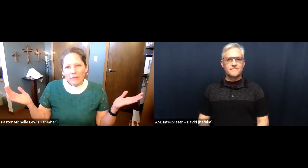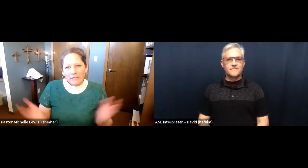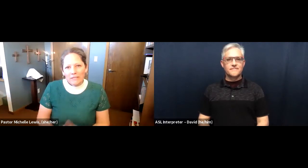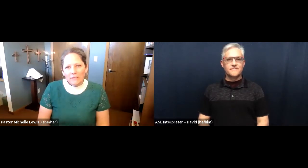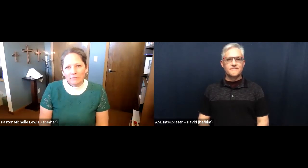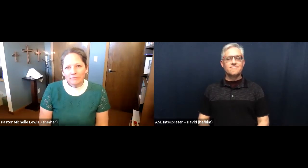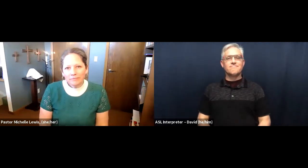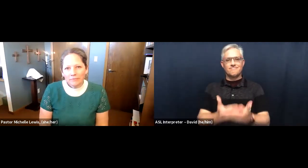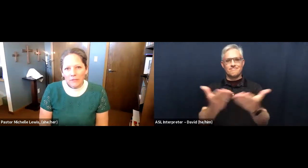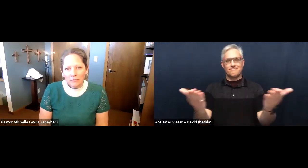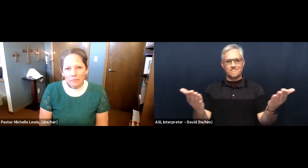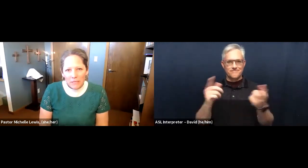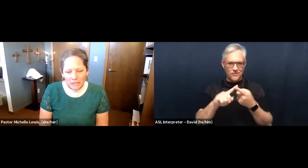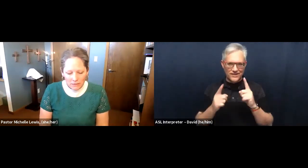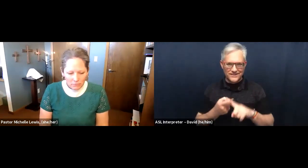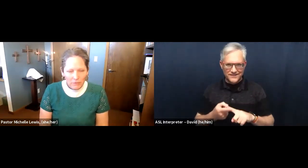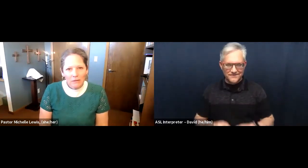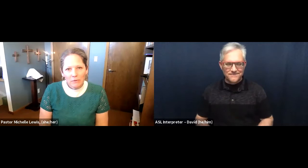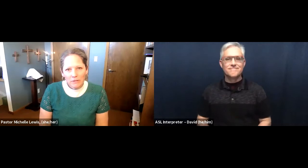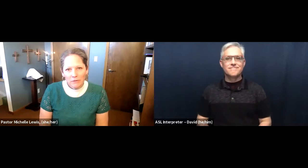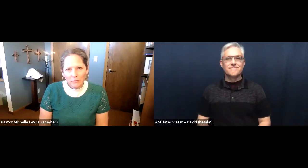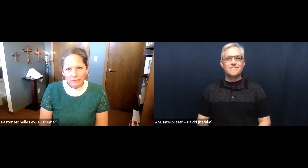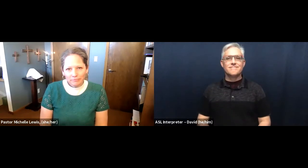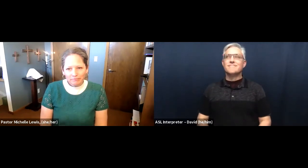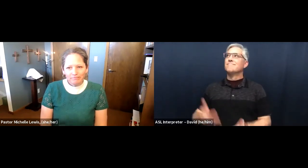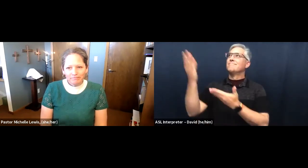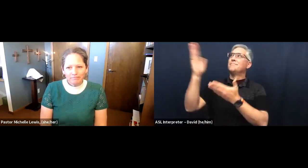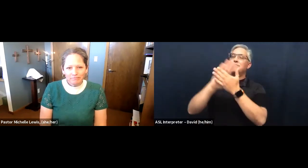My friends, peace be with you